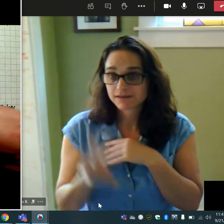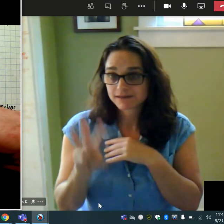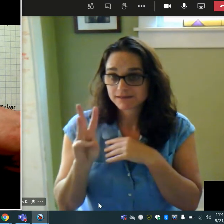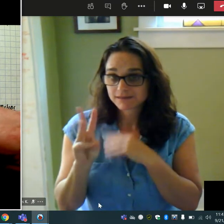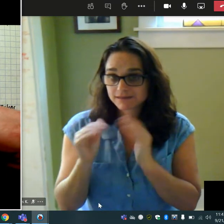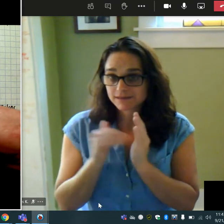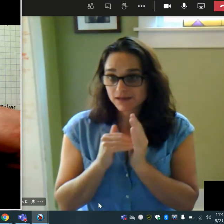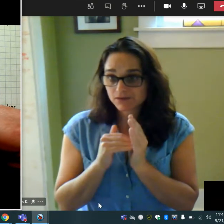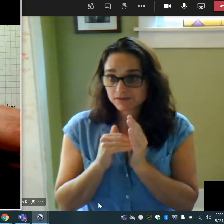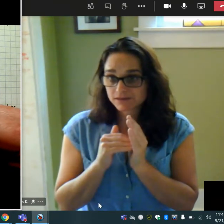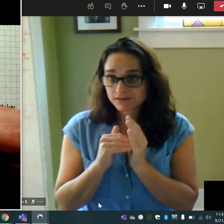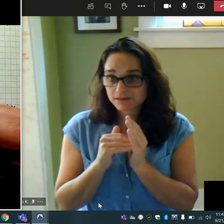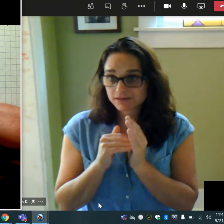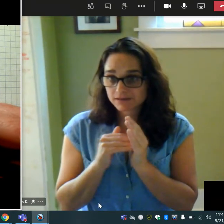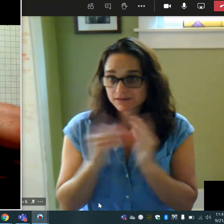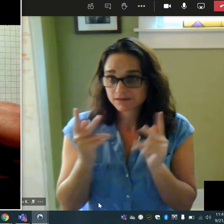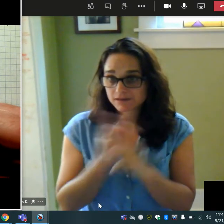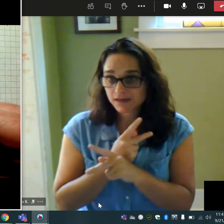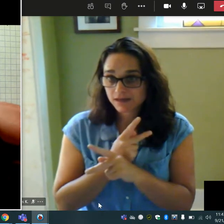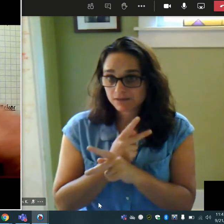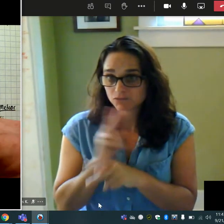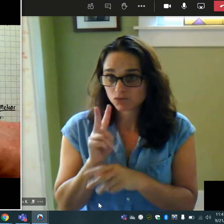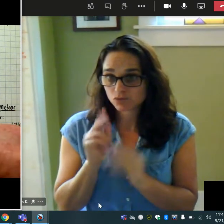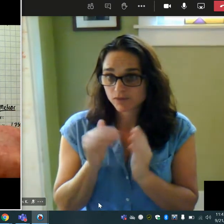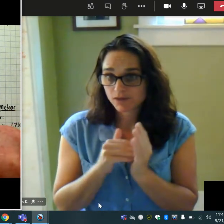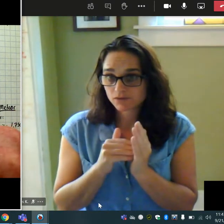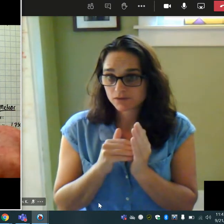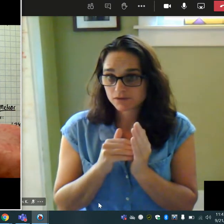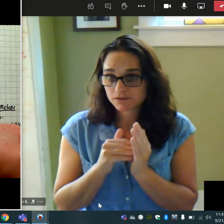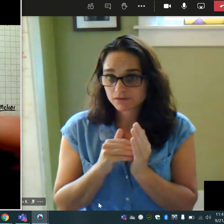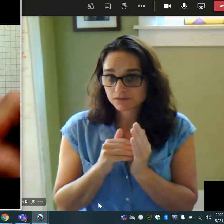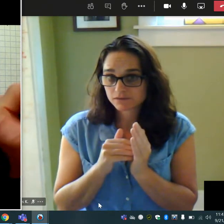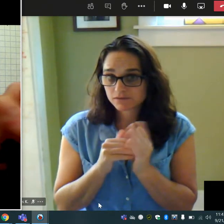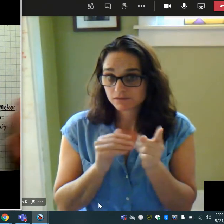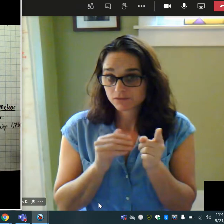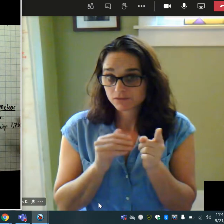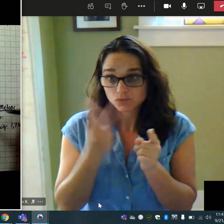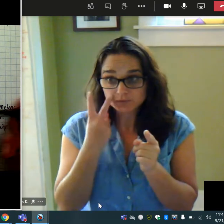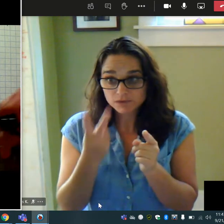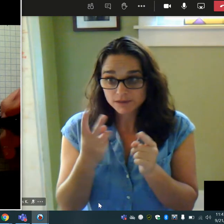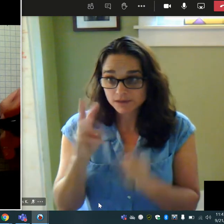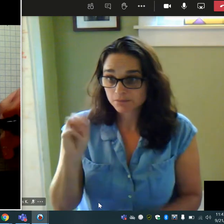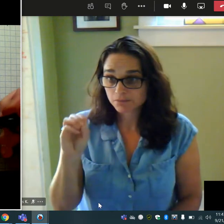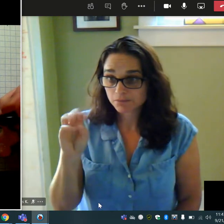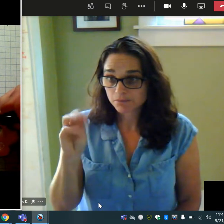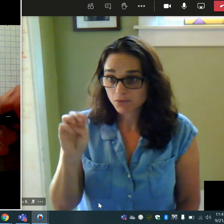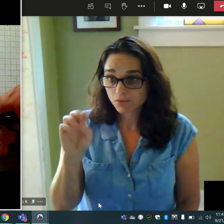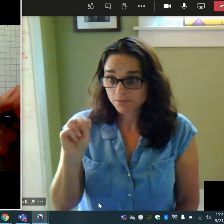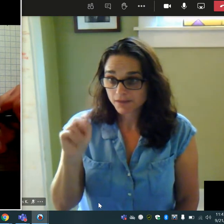times 2,000. And we would find that the momentum of our satellite